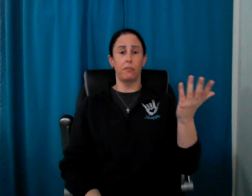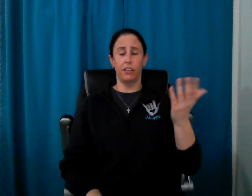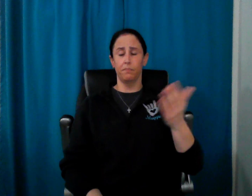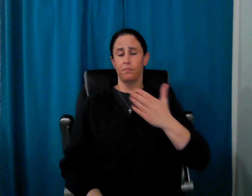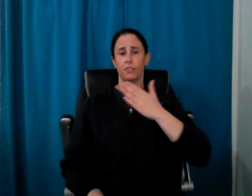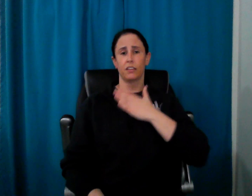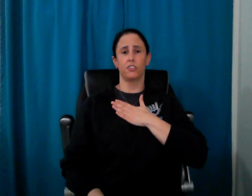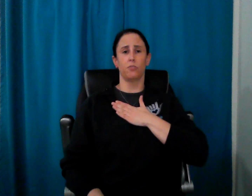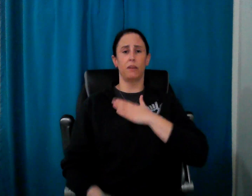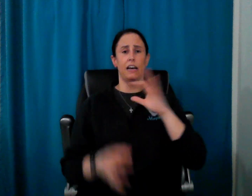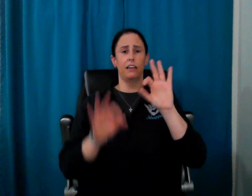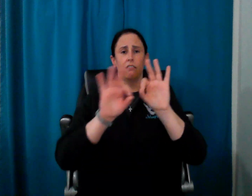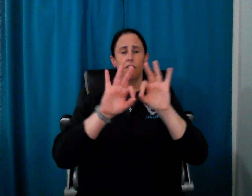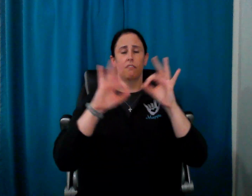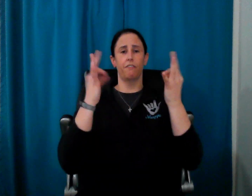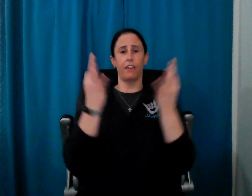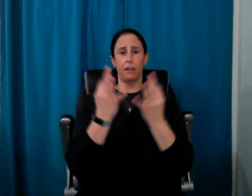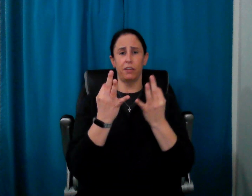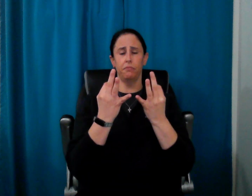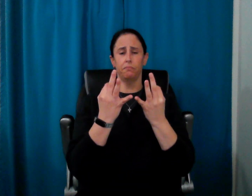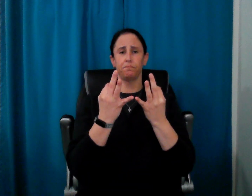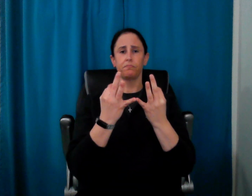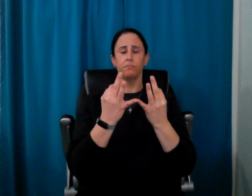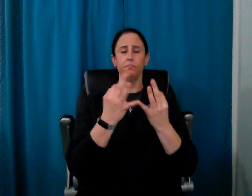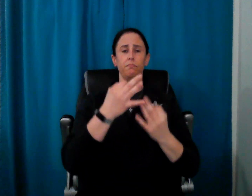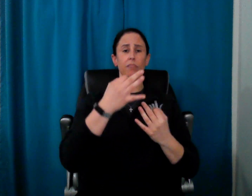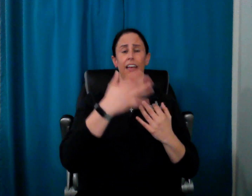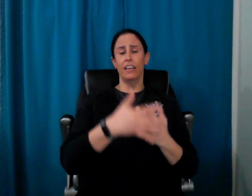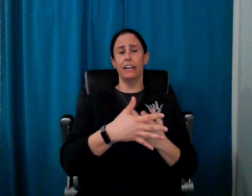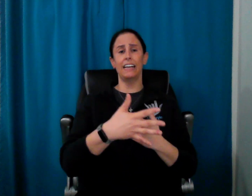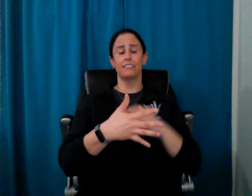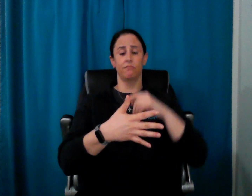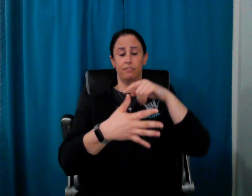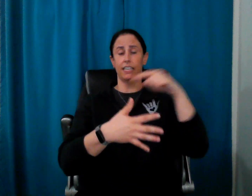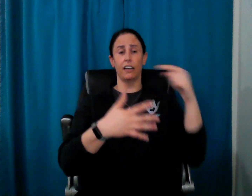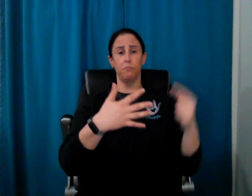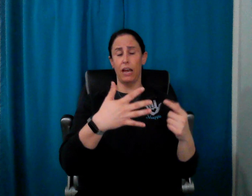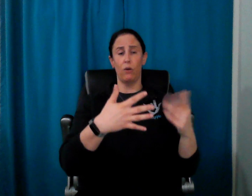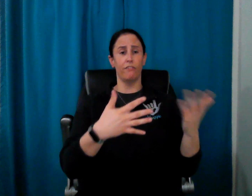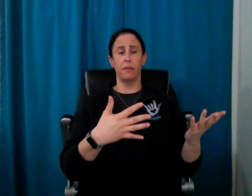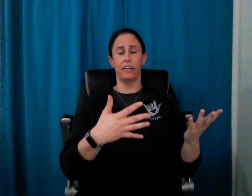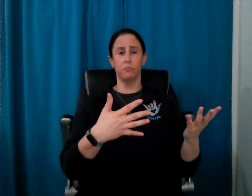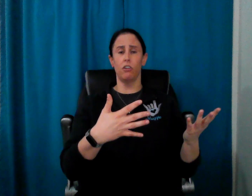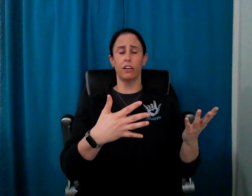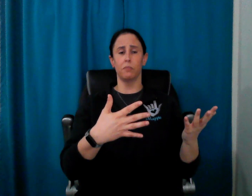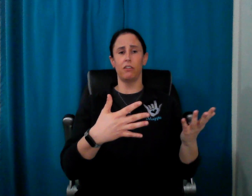family. So my family, and then I set up however many I'm talking about.